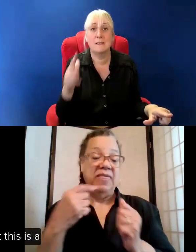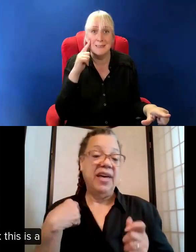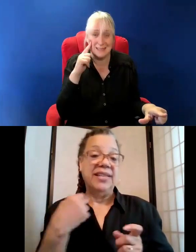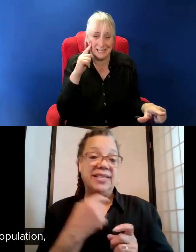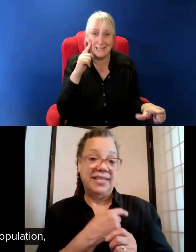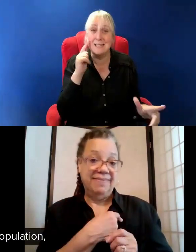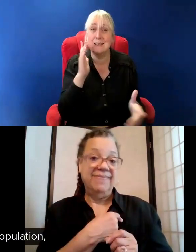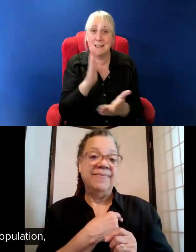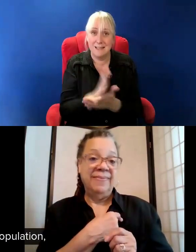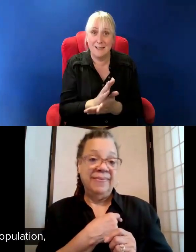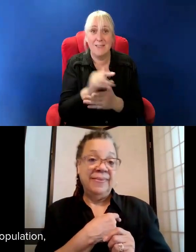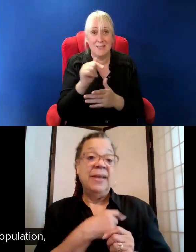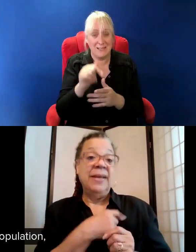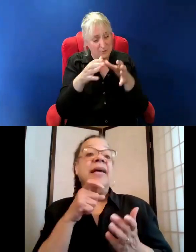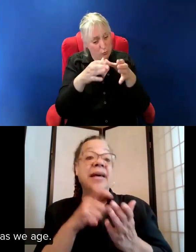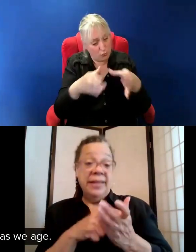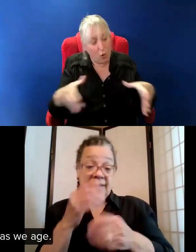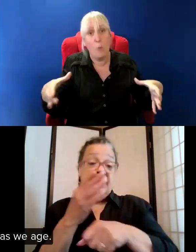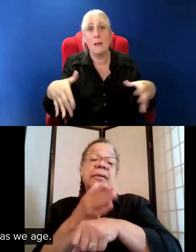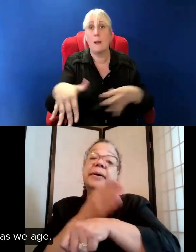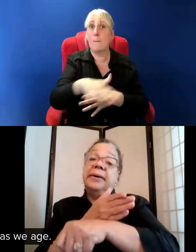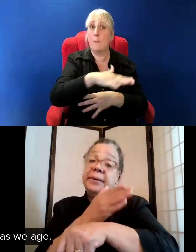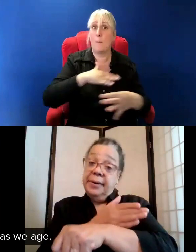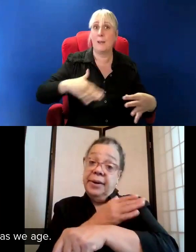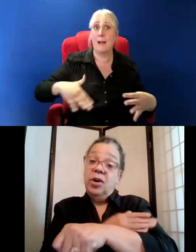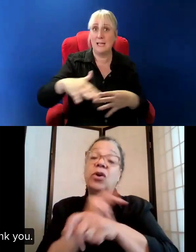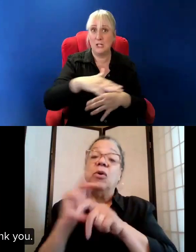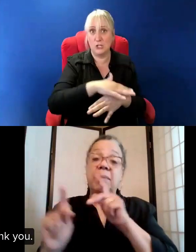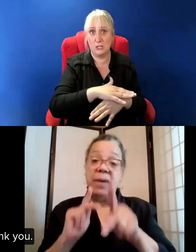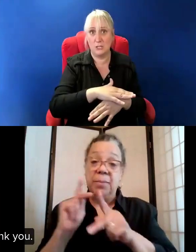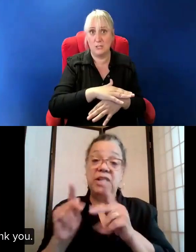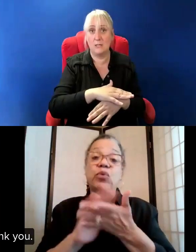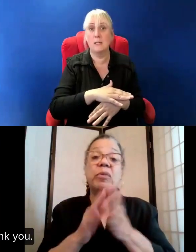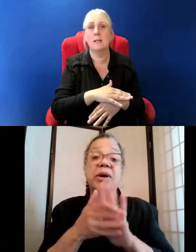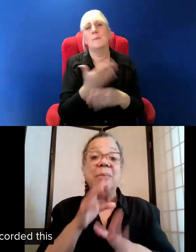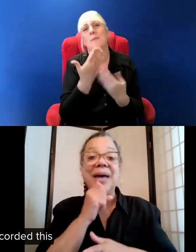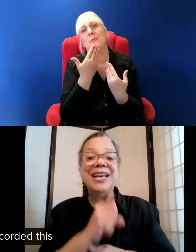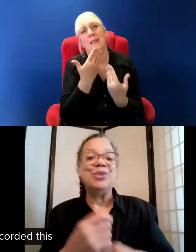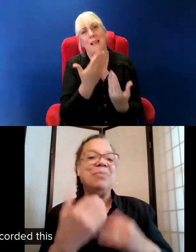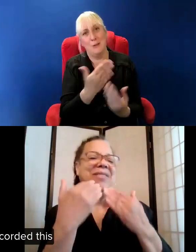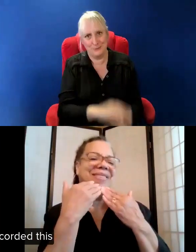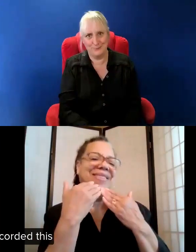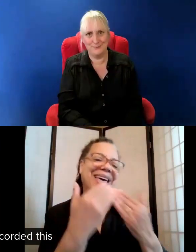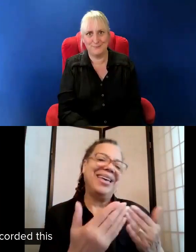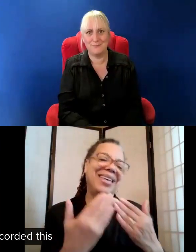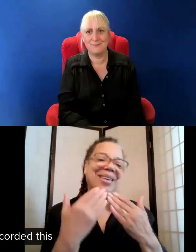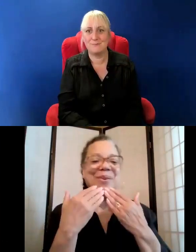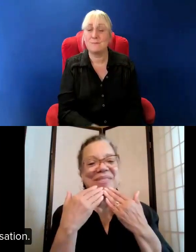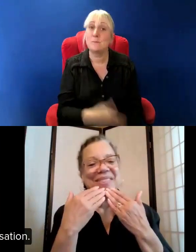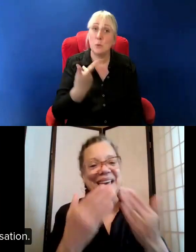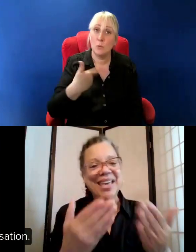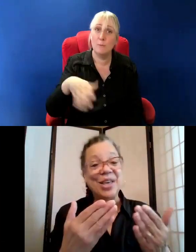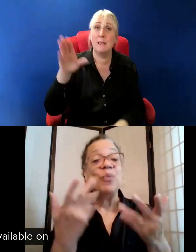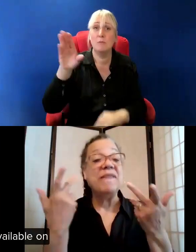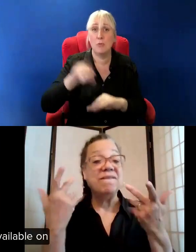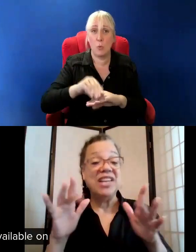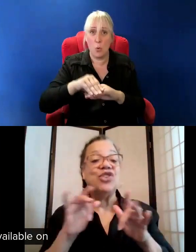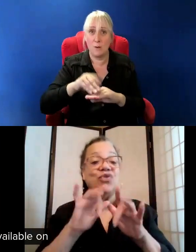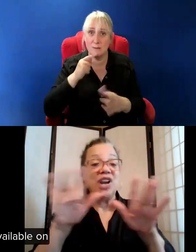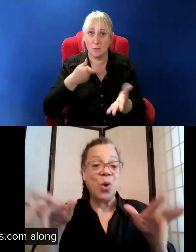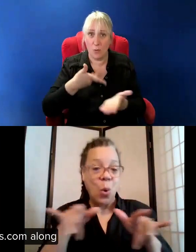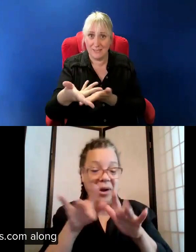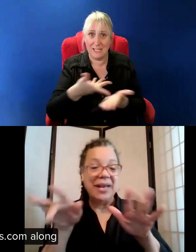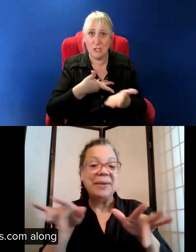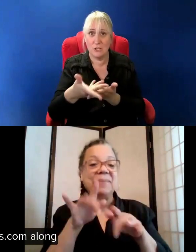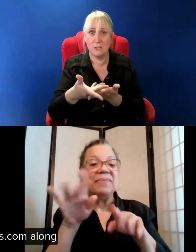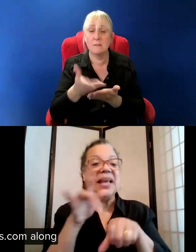is a growing population, particularly as we age. But thank you. We have recorded this conversation. It will be